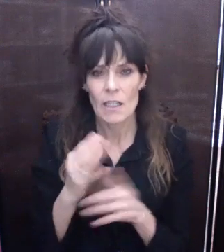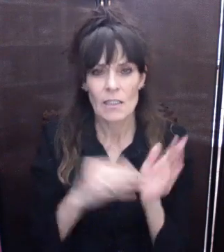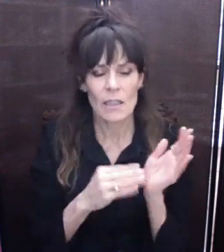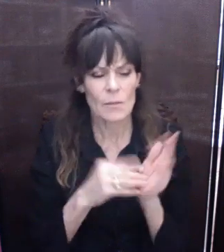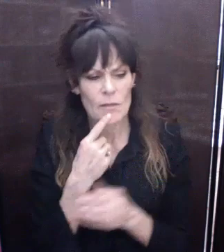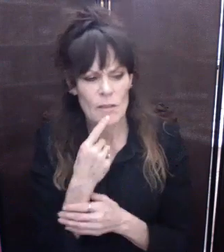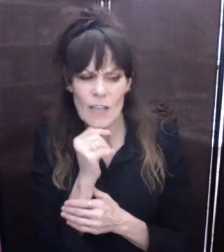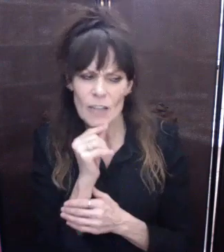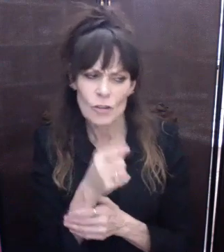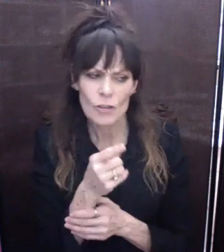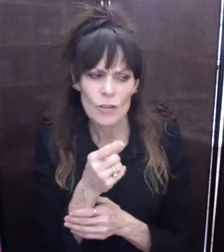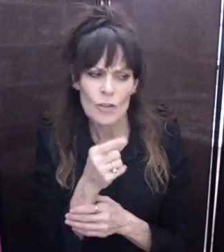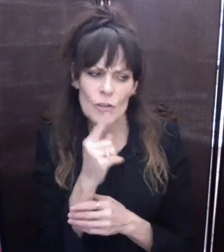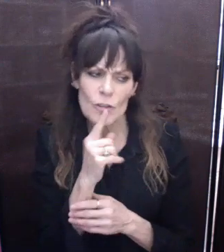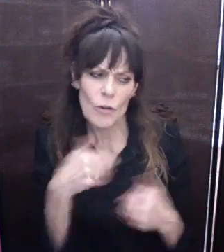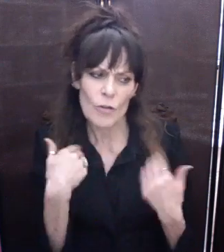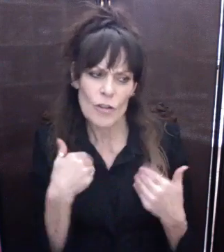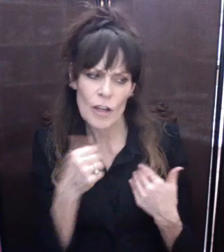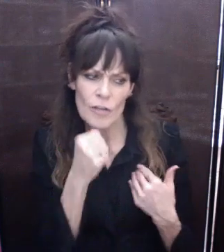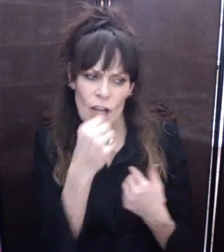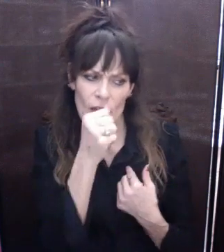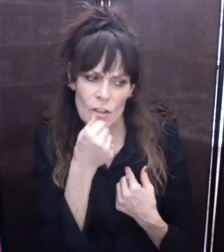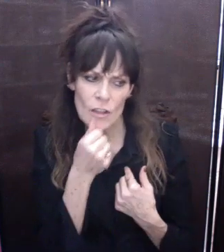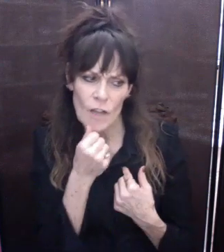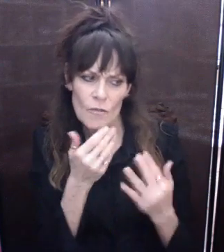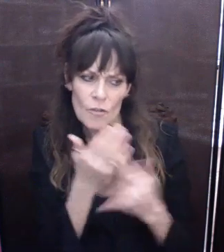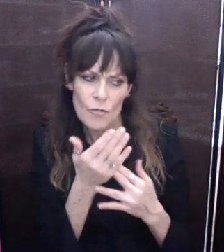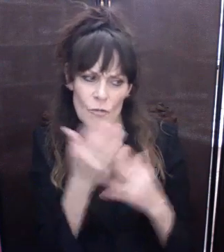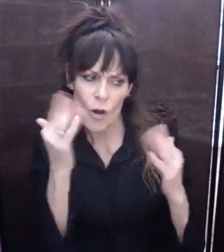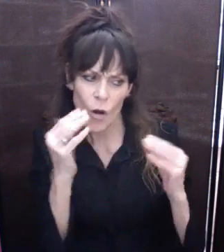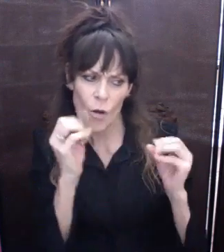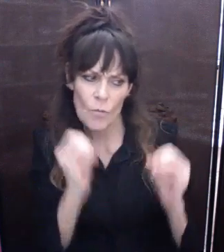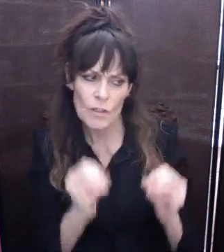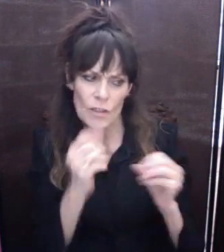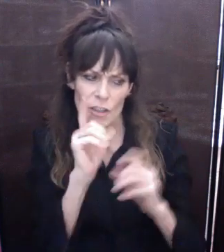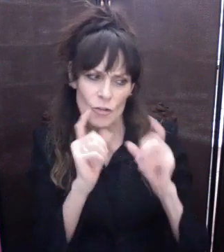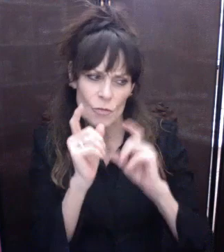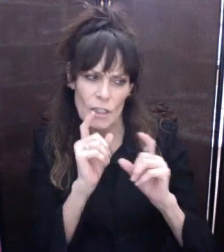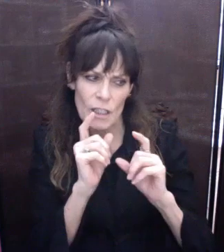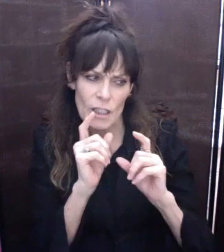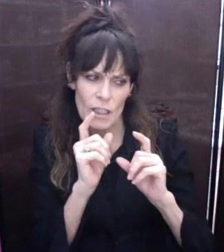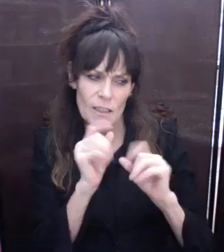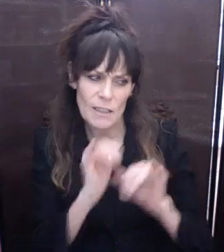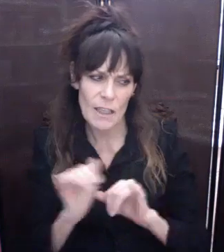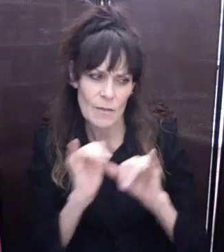this. You're just too young. You haven't suffered through the hopelessness and the drinkings that some of the rest of us did. But in spite of